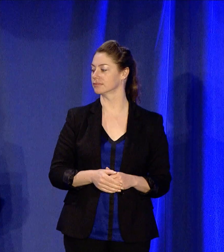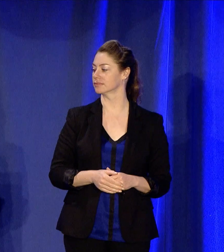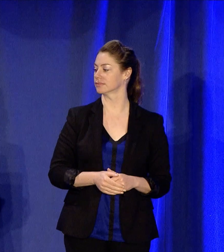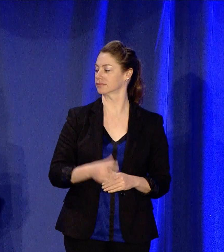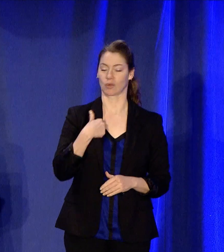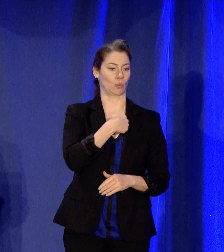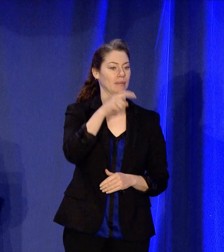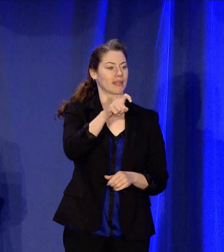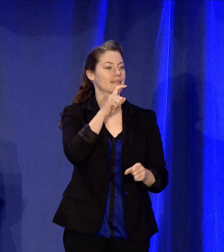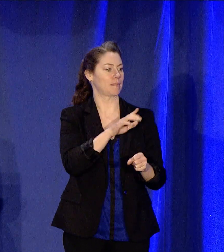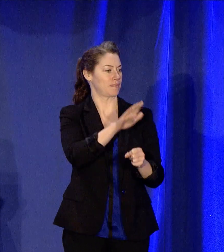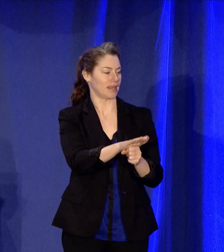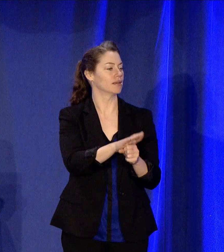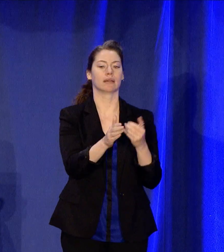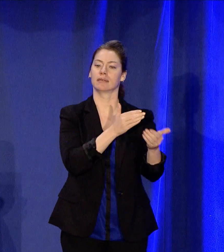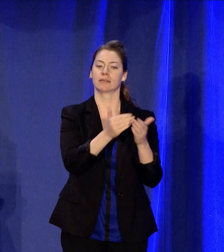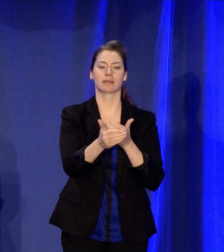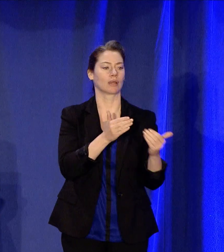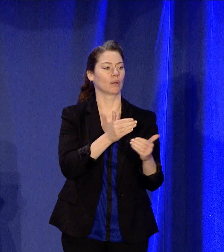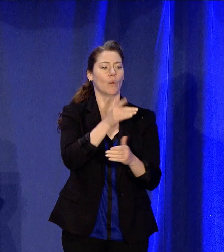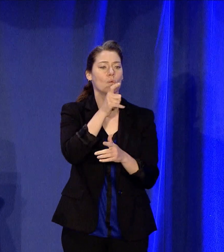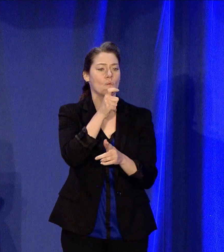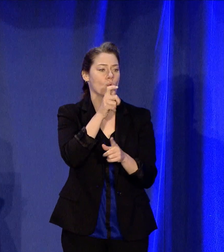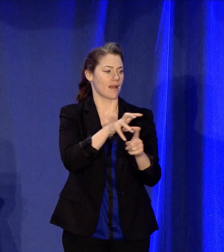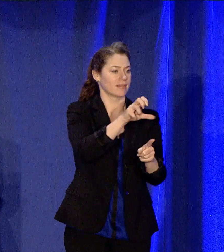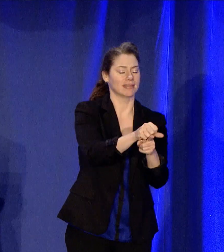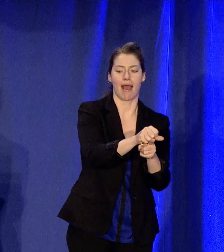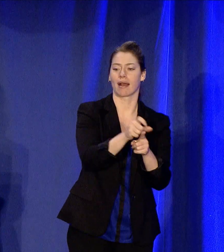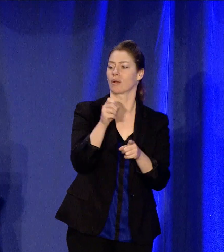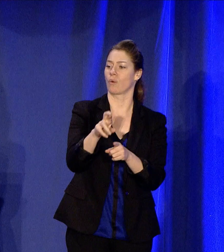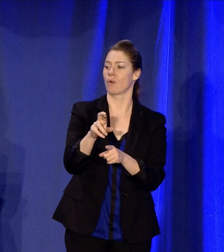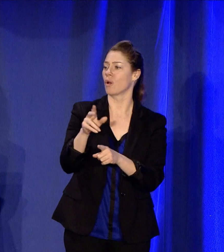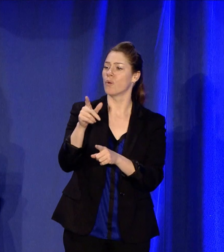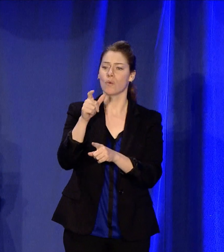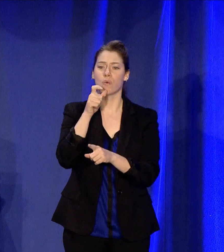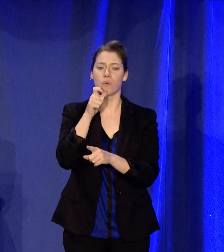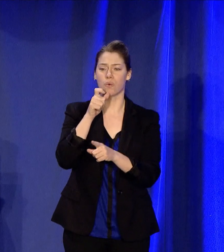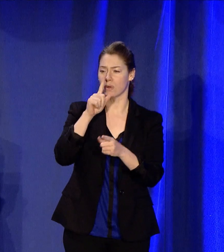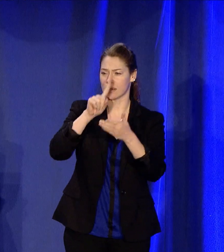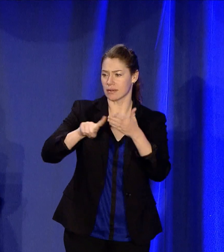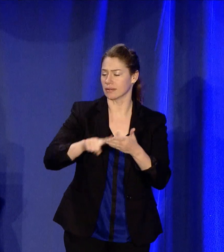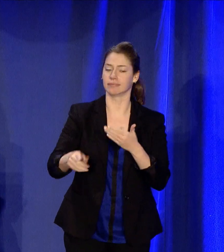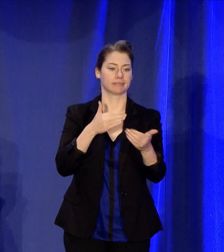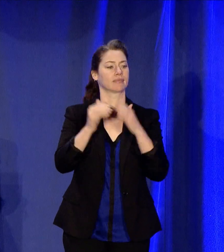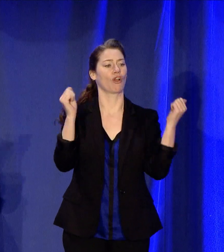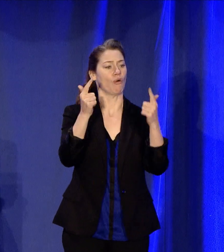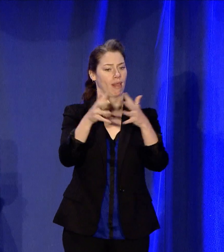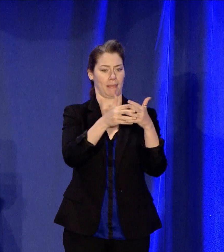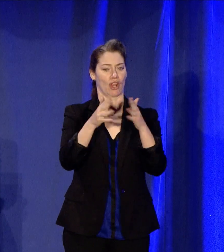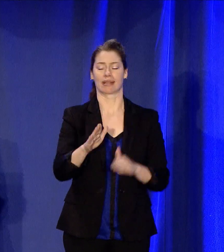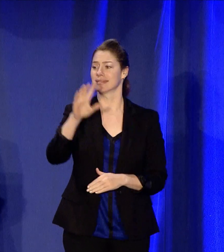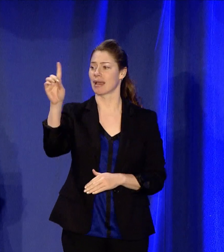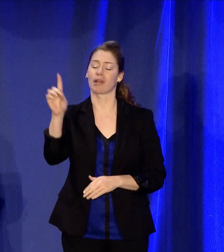We must commit that no matter which side they attack or who would derive gain, all Americans, Democrats and